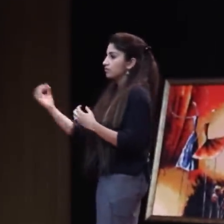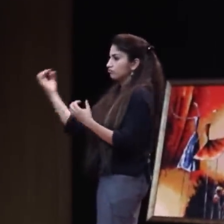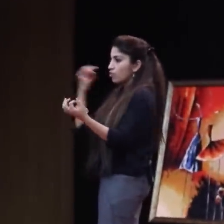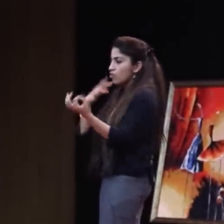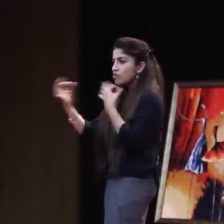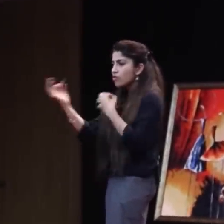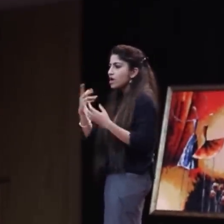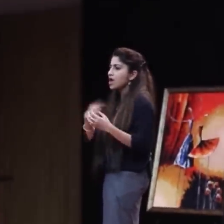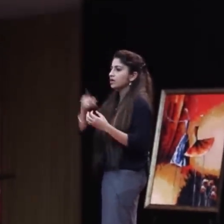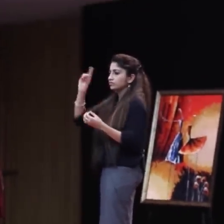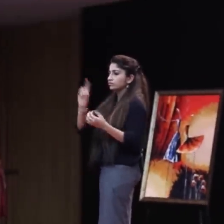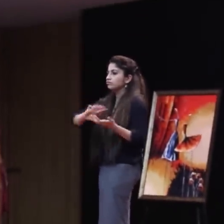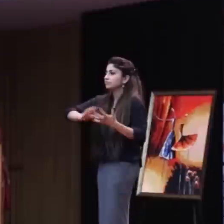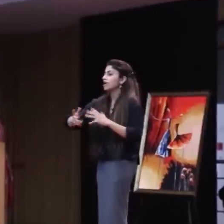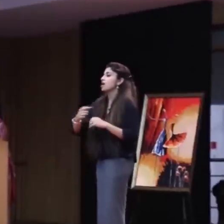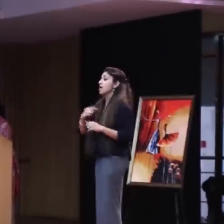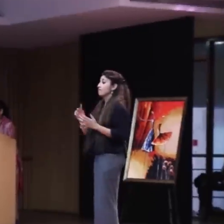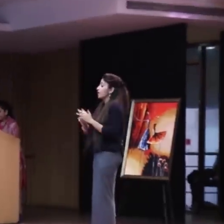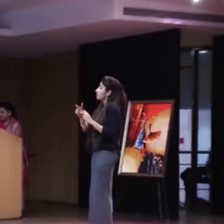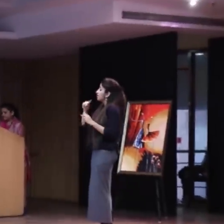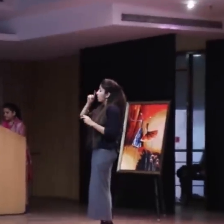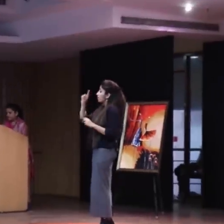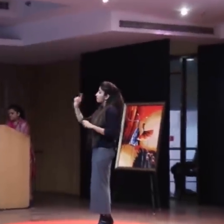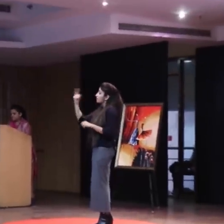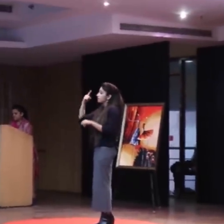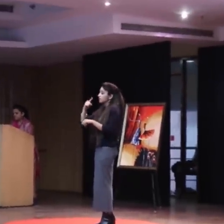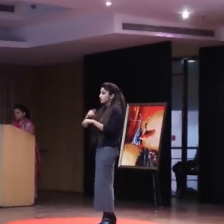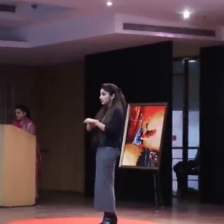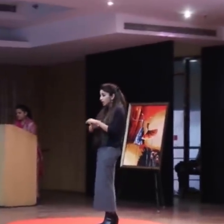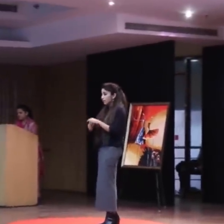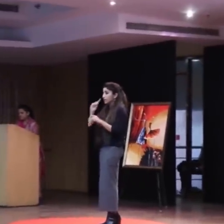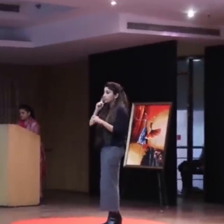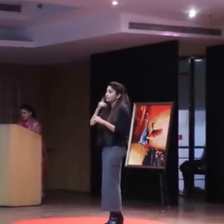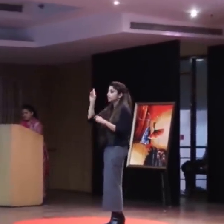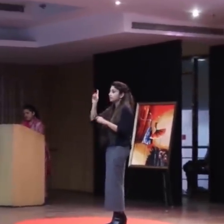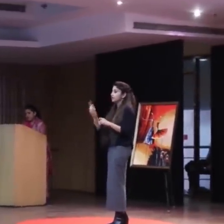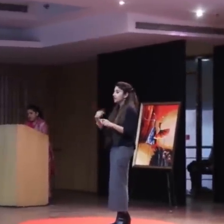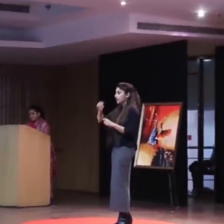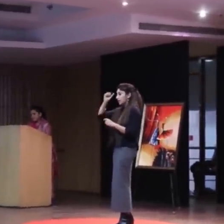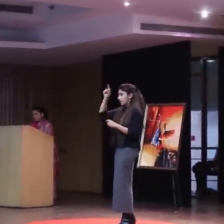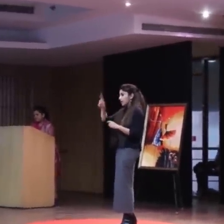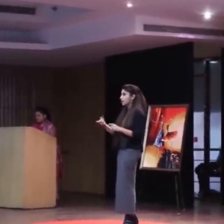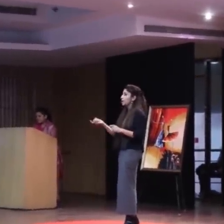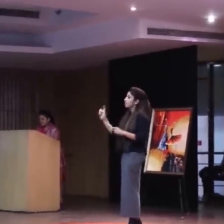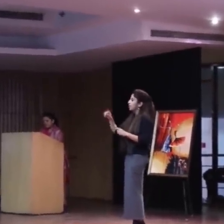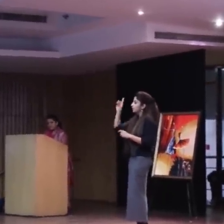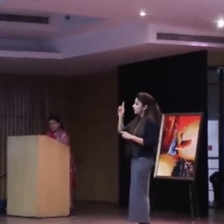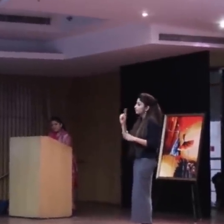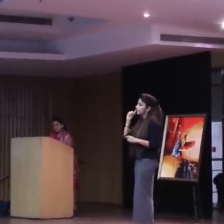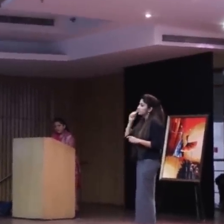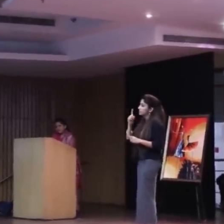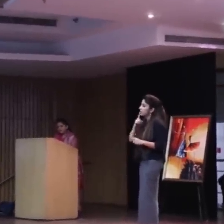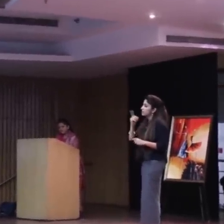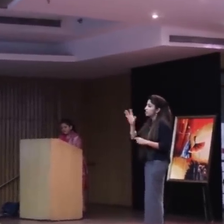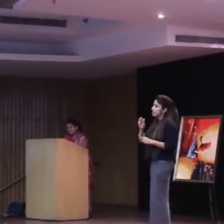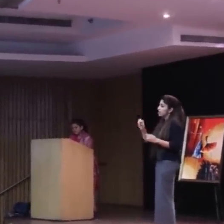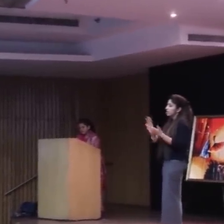I very proudly say that we are the first ones to create design by deaf designer and market in the urban